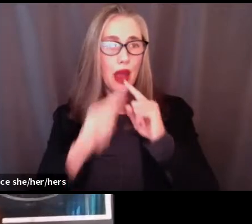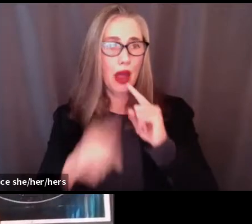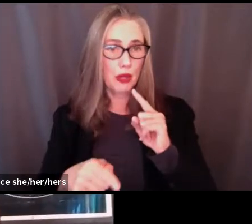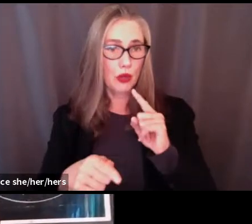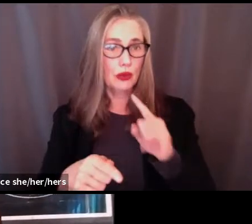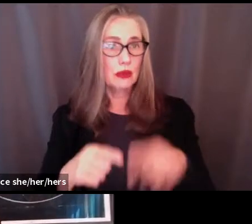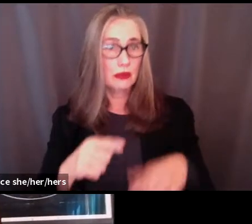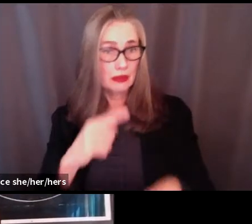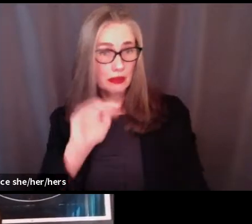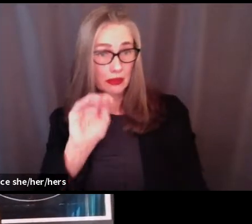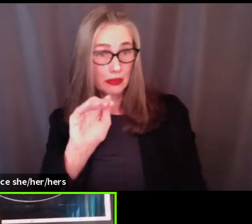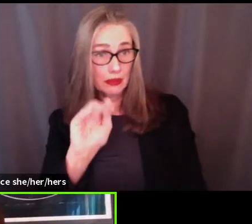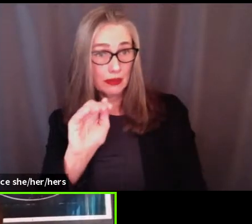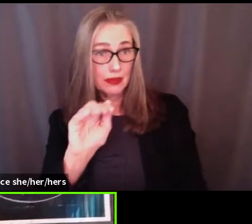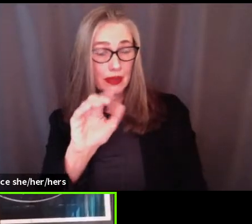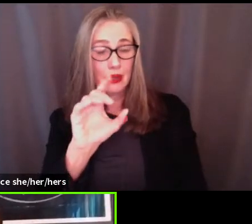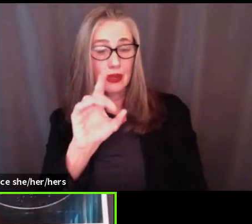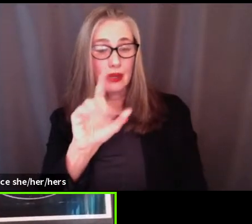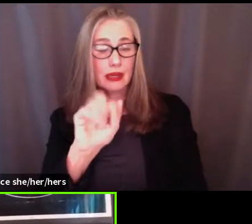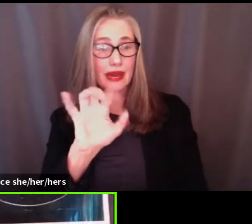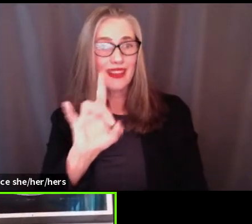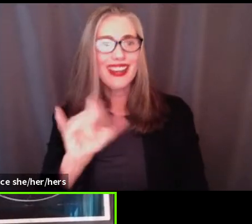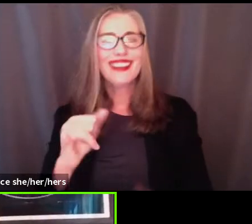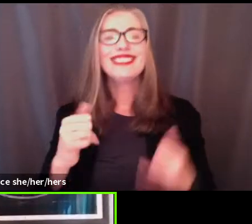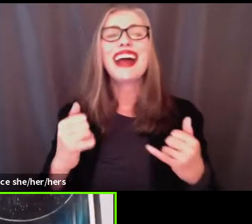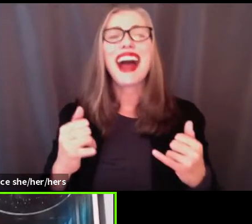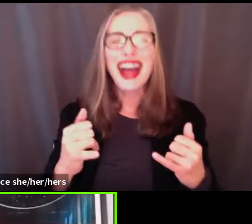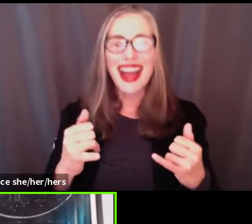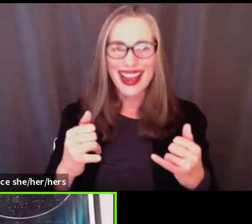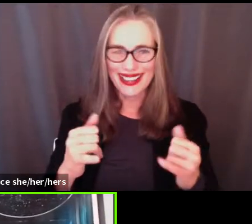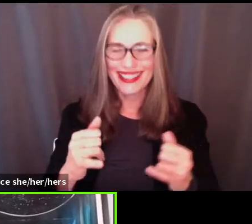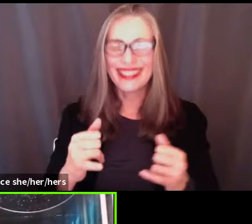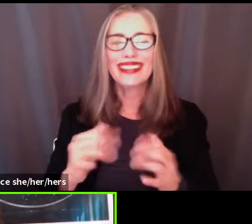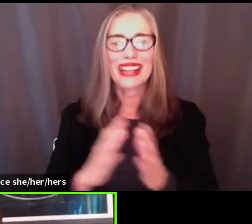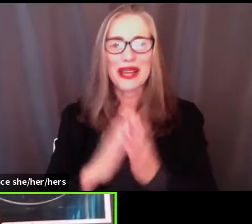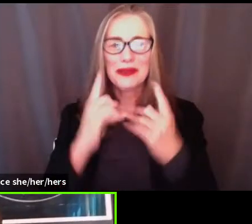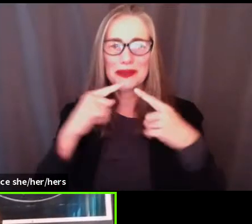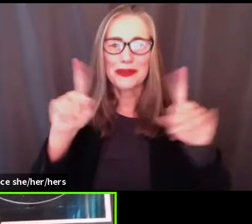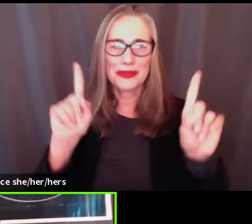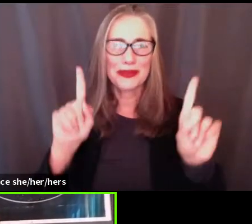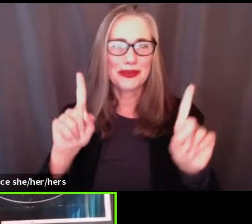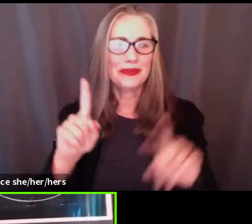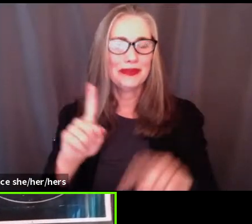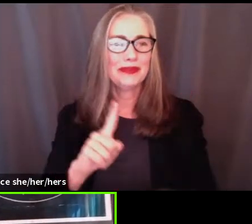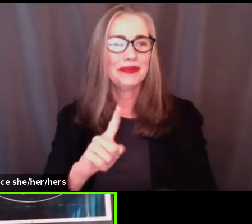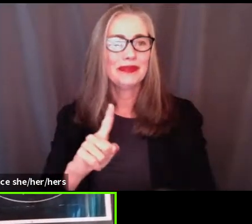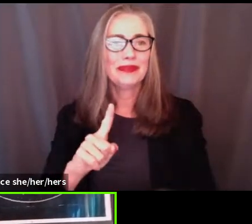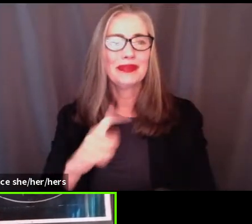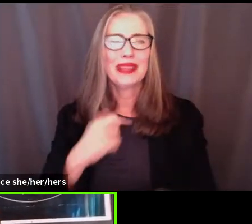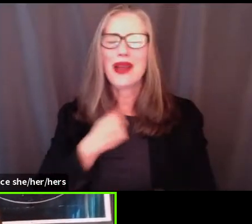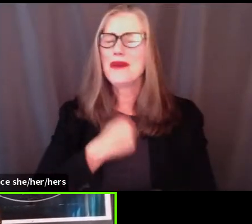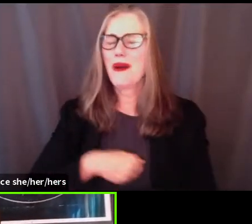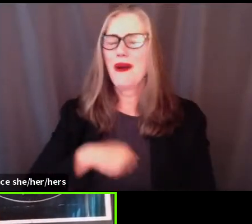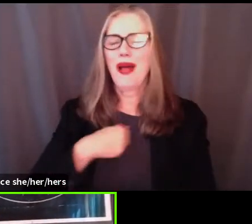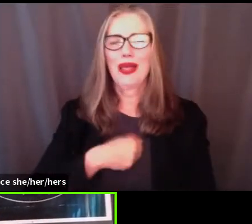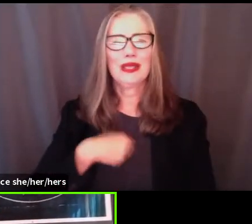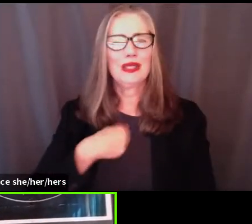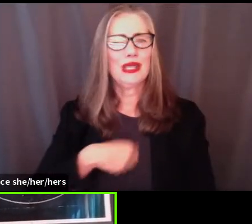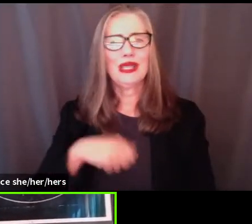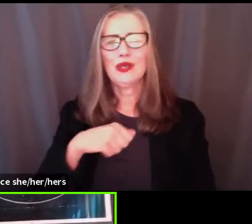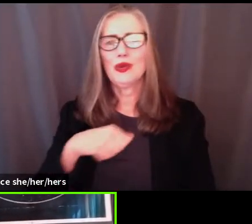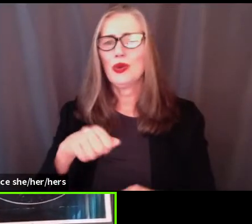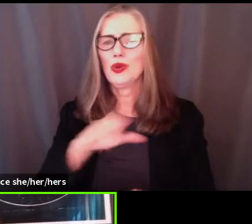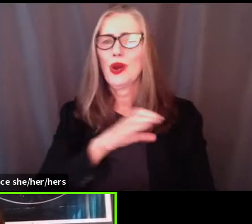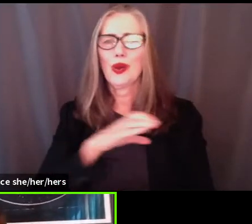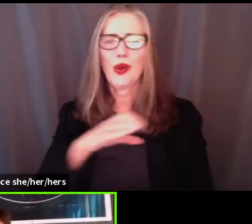David? Okay, now, all right, now it just came through. Yeah, no, with apologies to the committee and